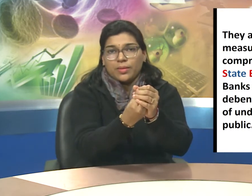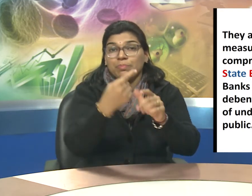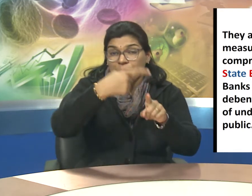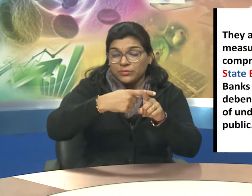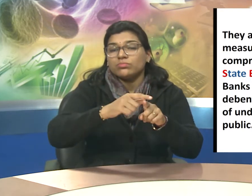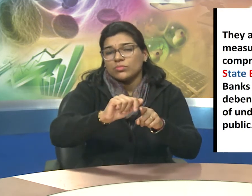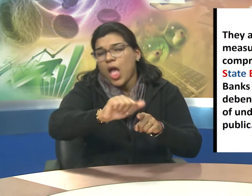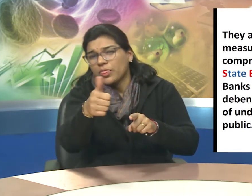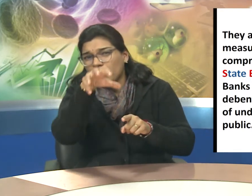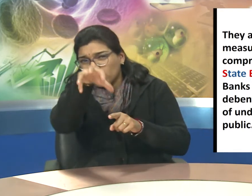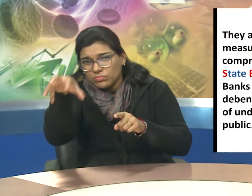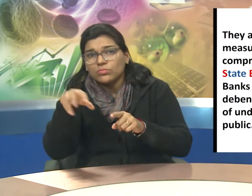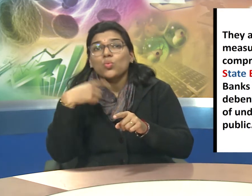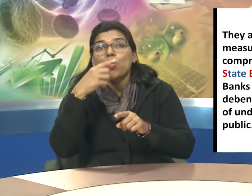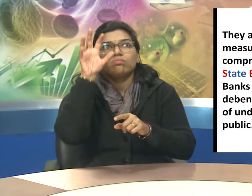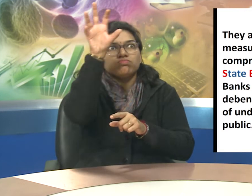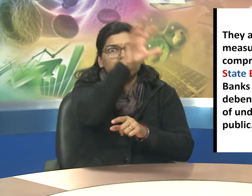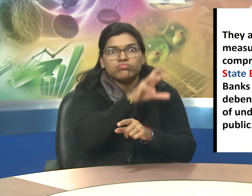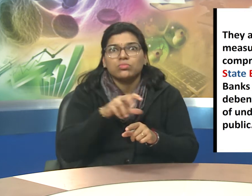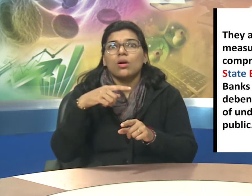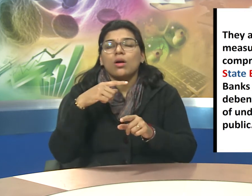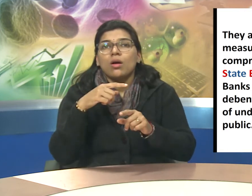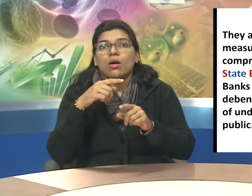It comprises 19